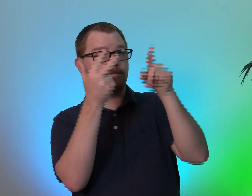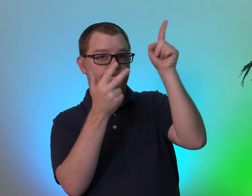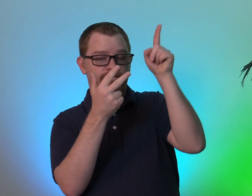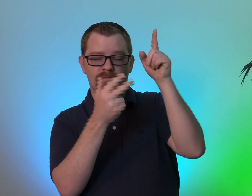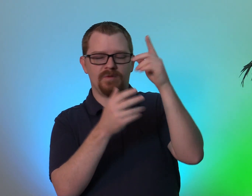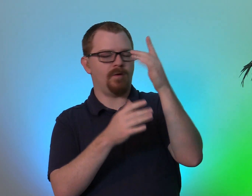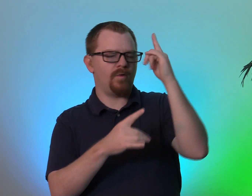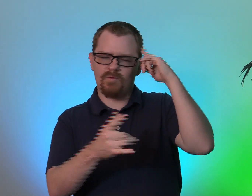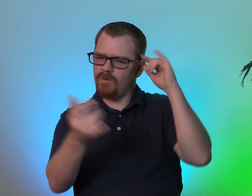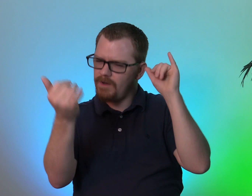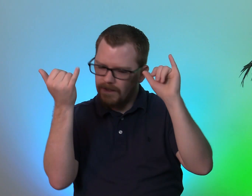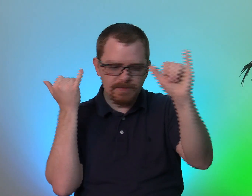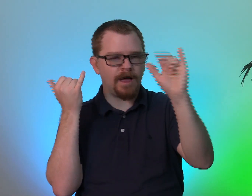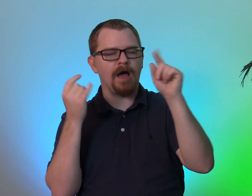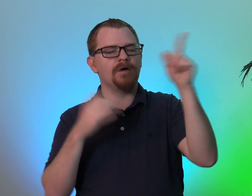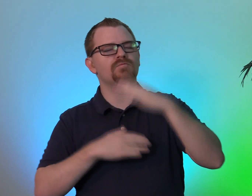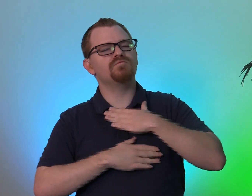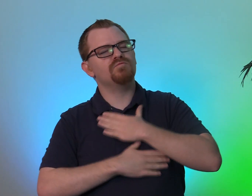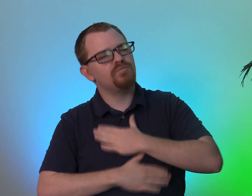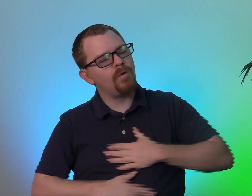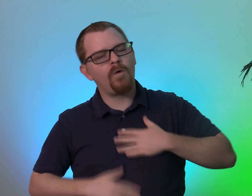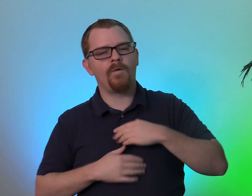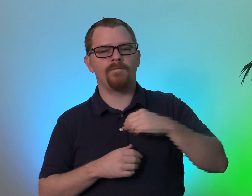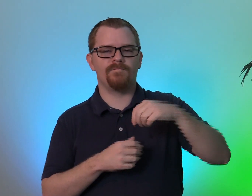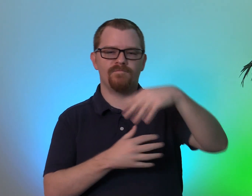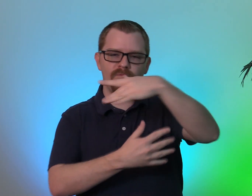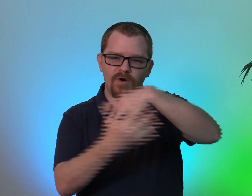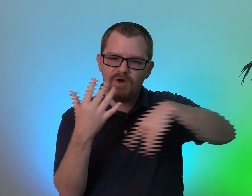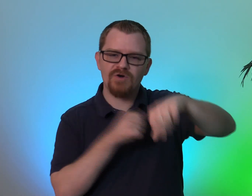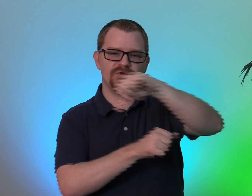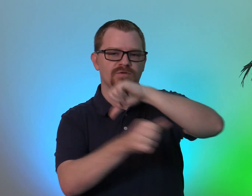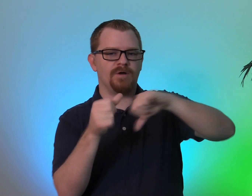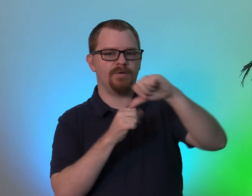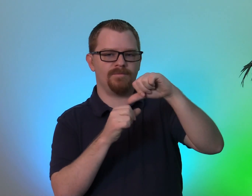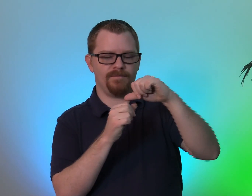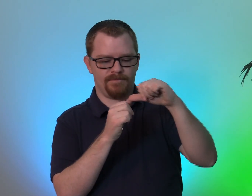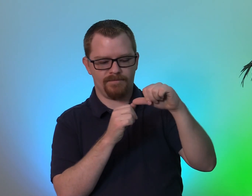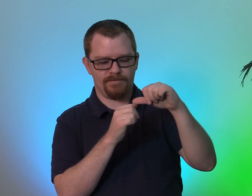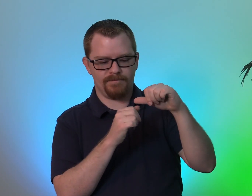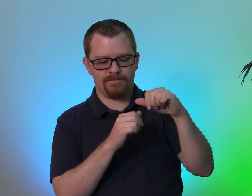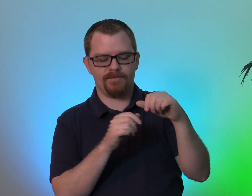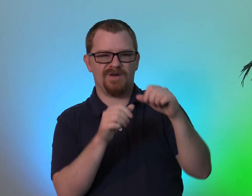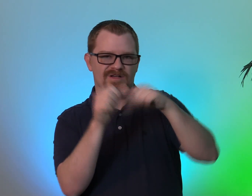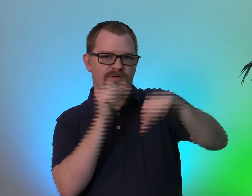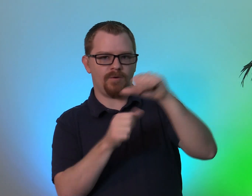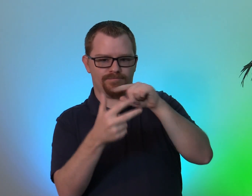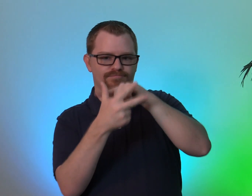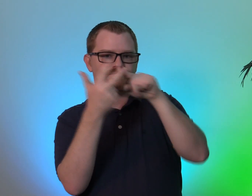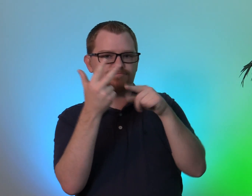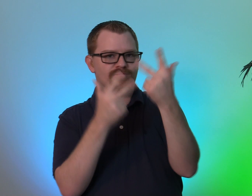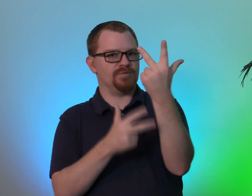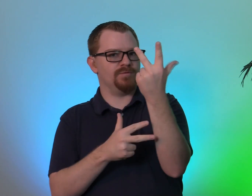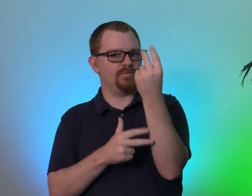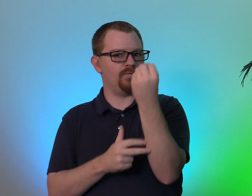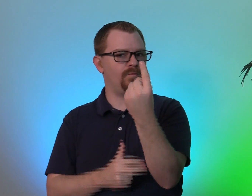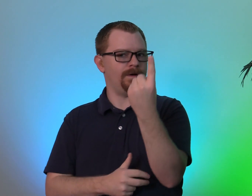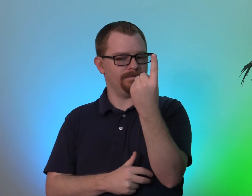All three, they are eternal, and they love enjoying the fellowship with one another, those